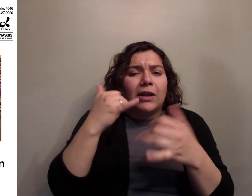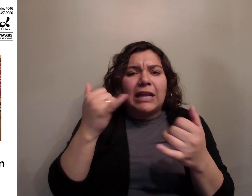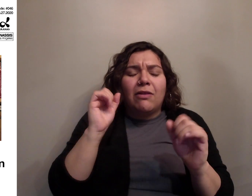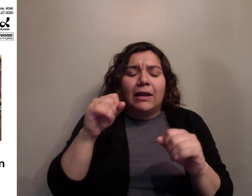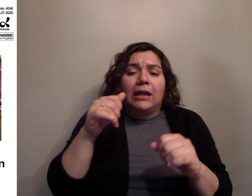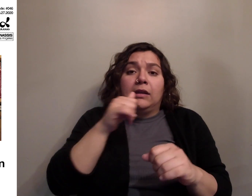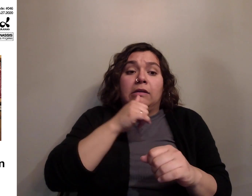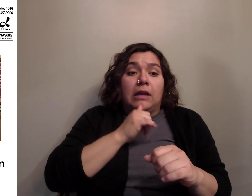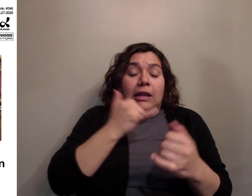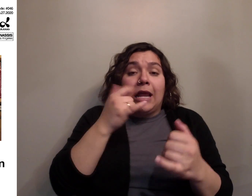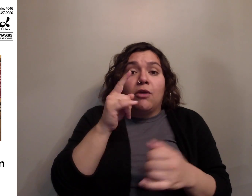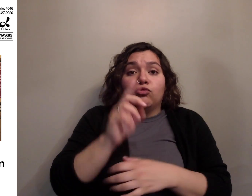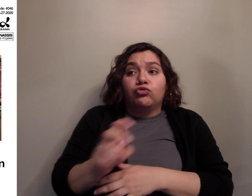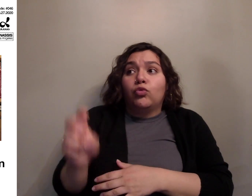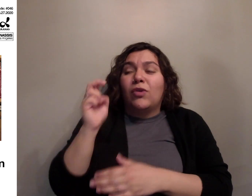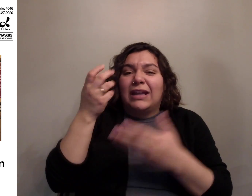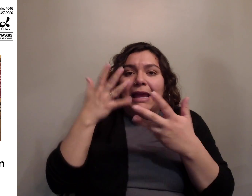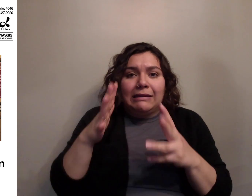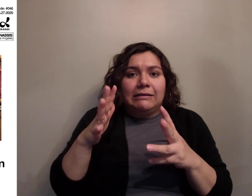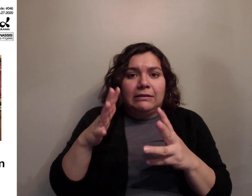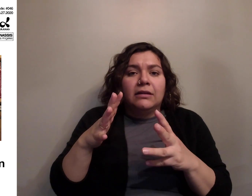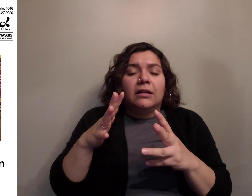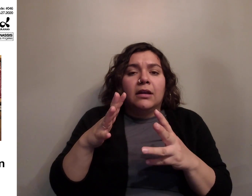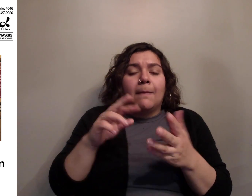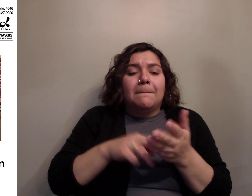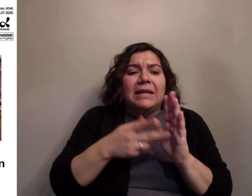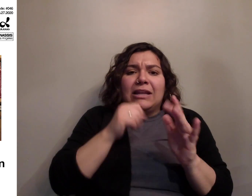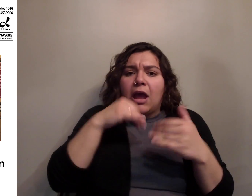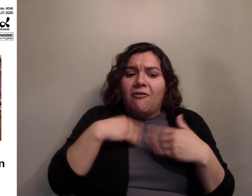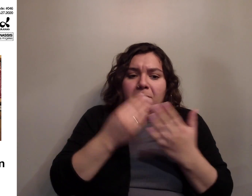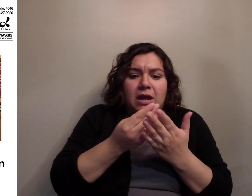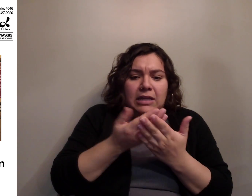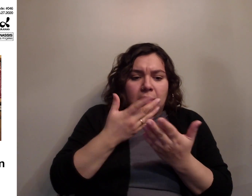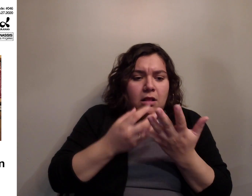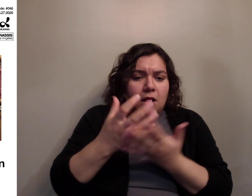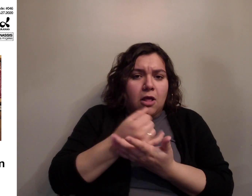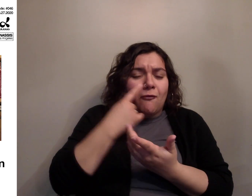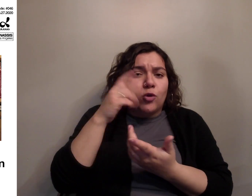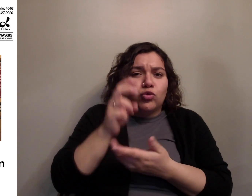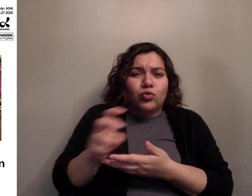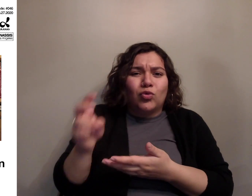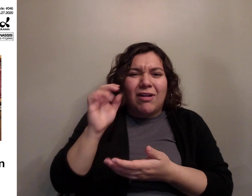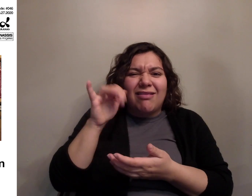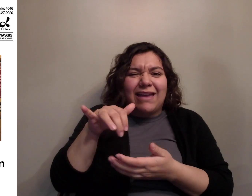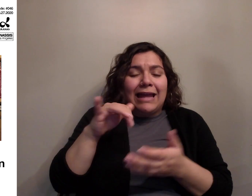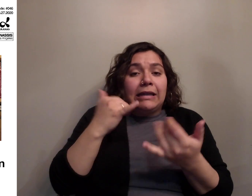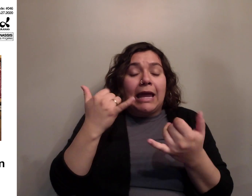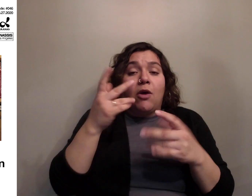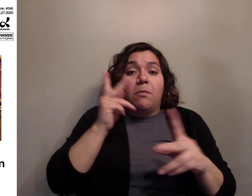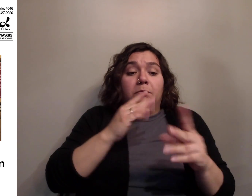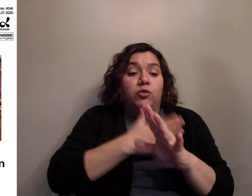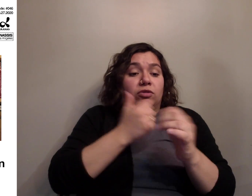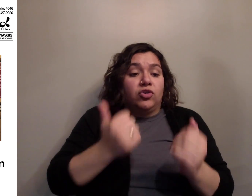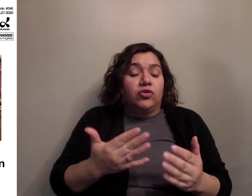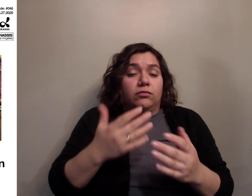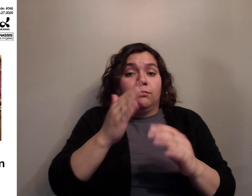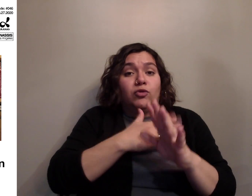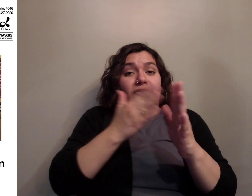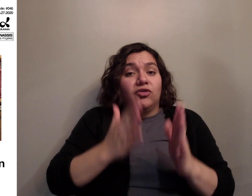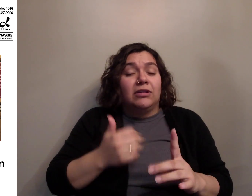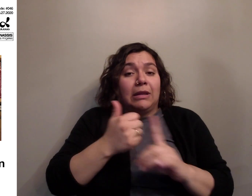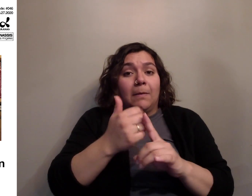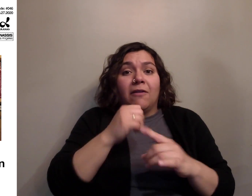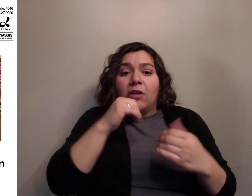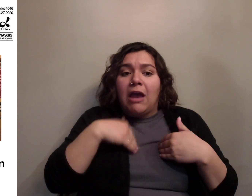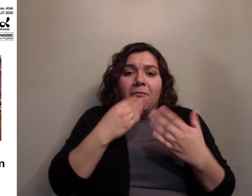selling recordings anymore, but they can make it touring. Well, now the touring has ended. And now you see people in the pop world with no source of